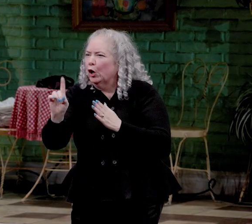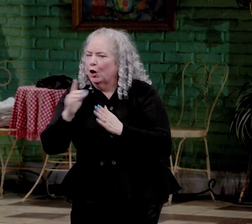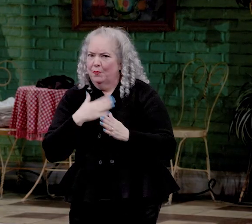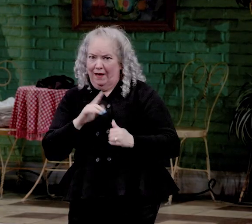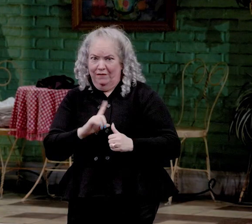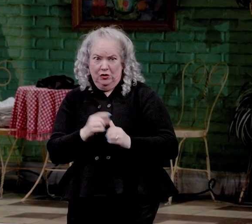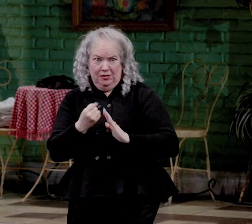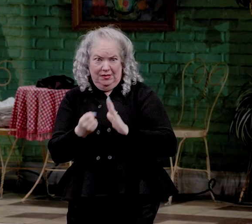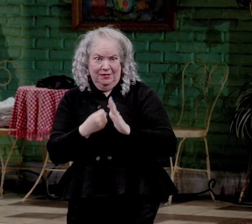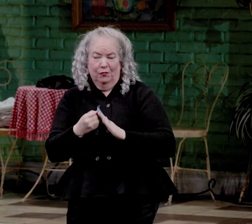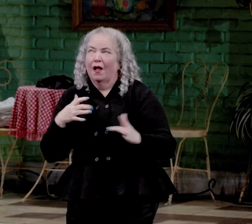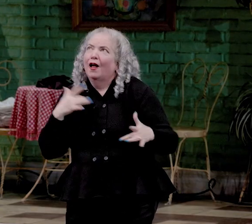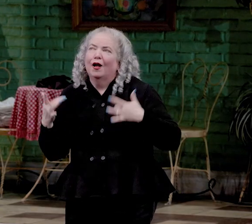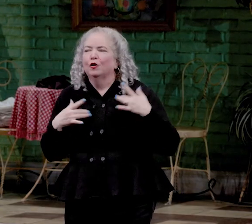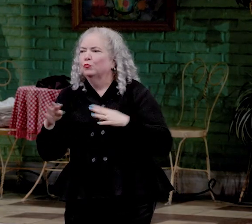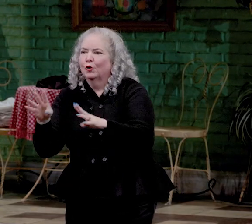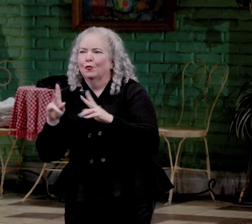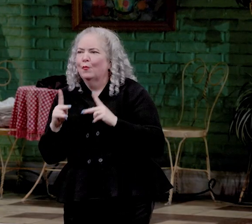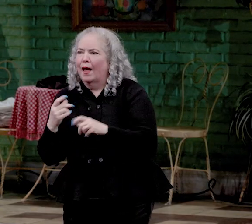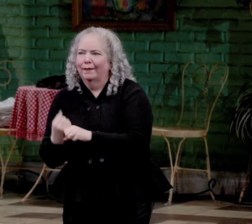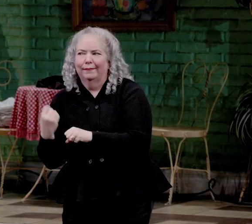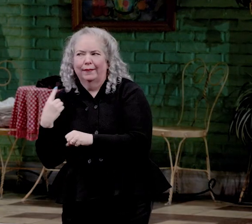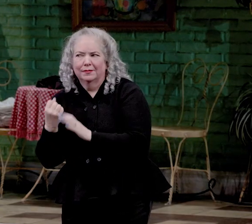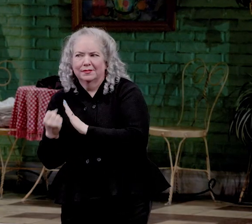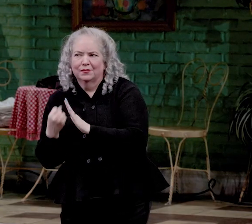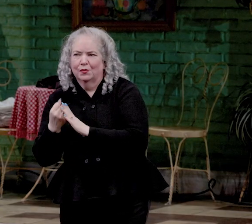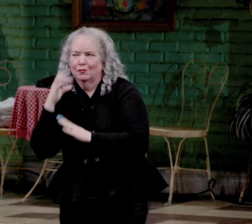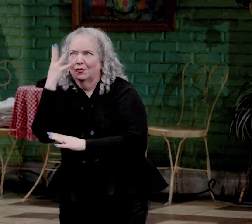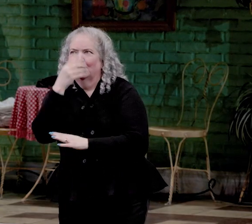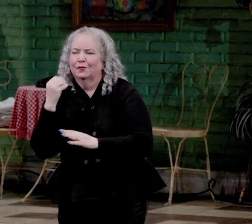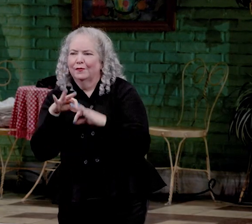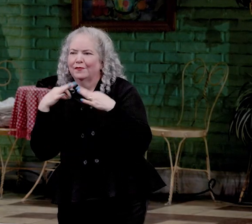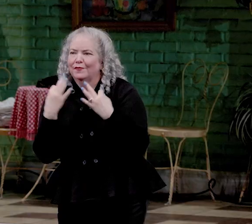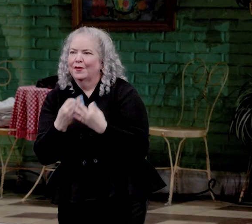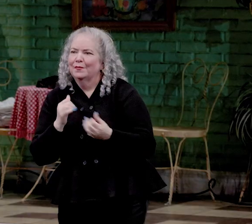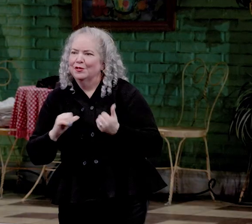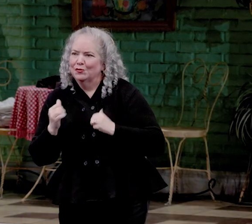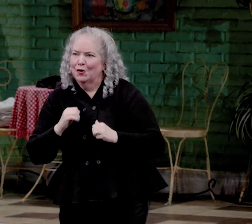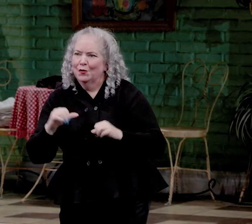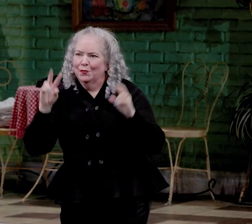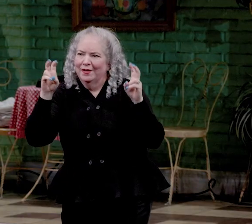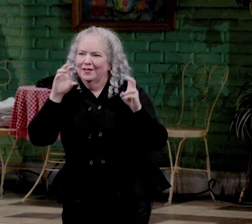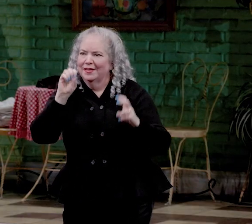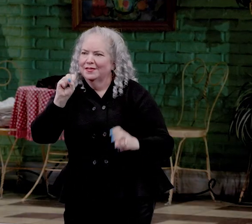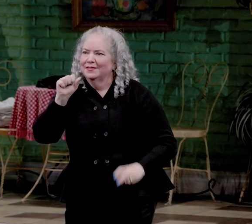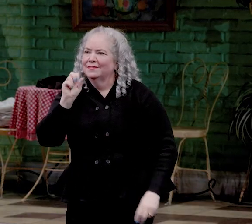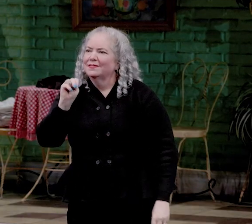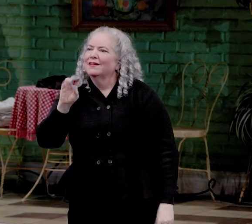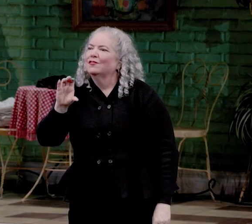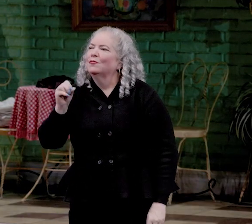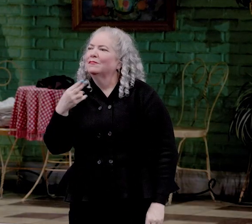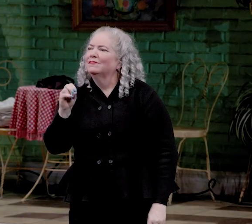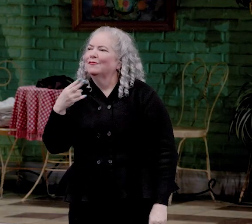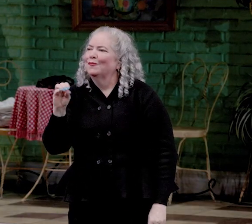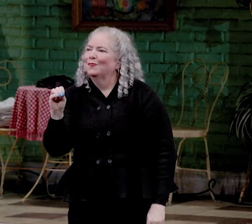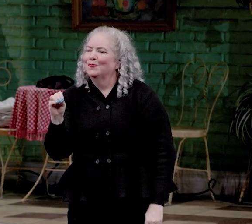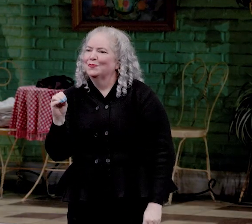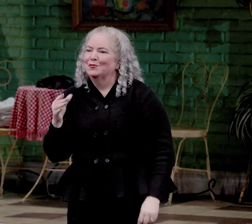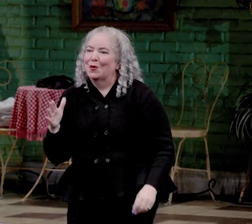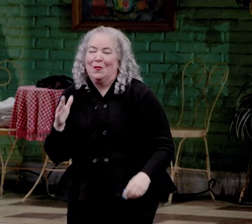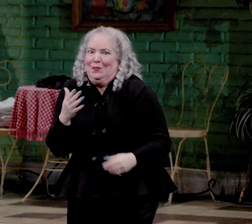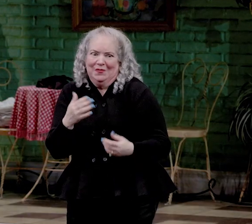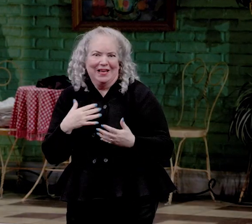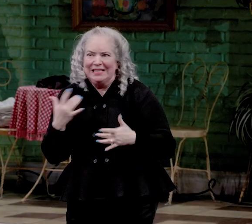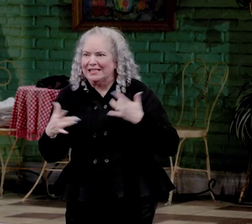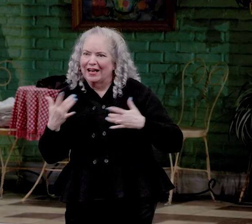we were delighted to bring her back last season with her beautiful family drama, Sancocho. We can't wait to have her join us